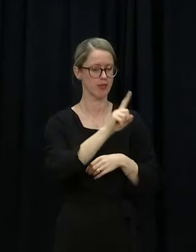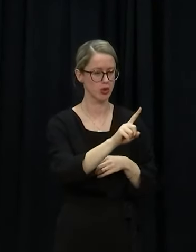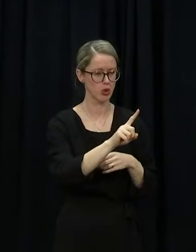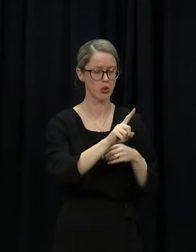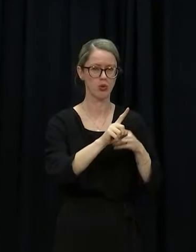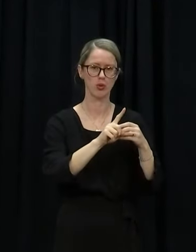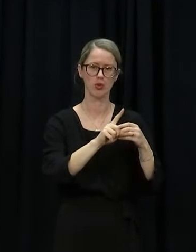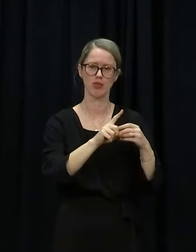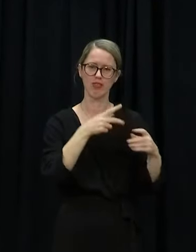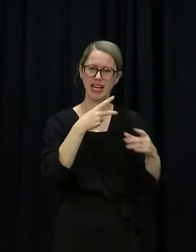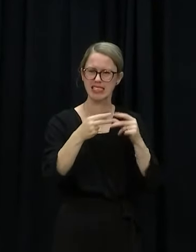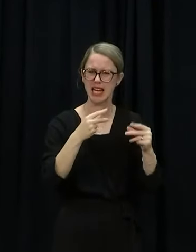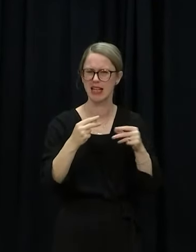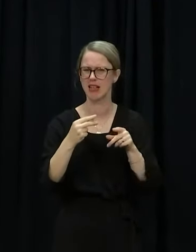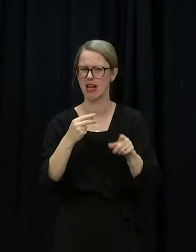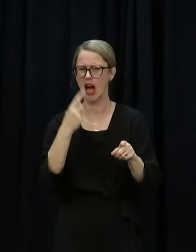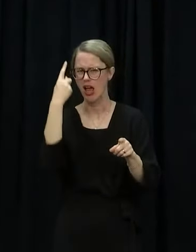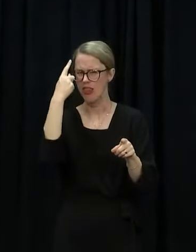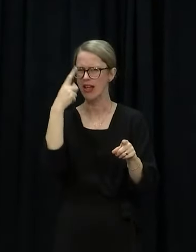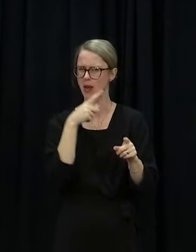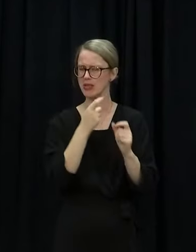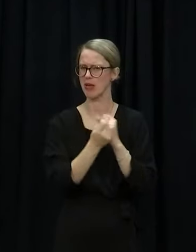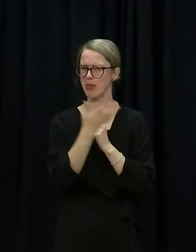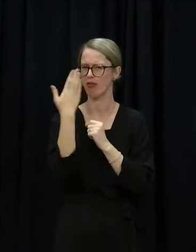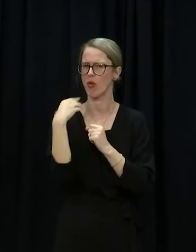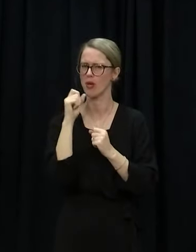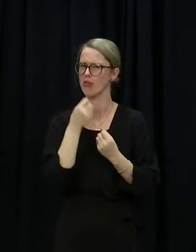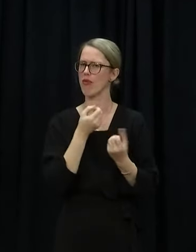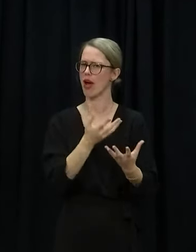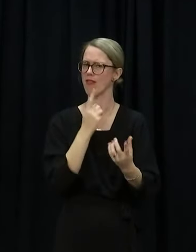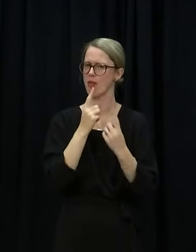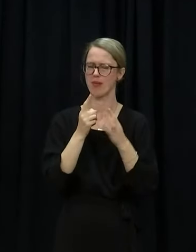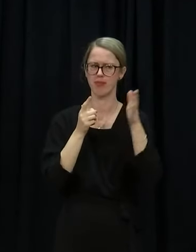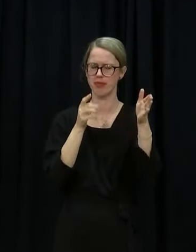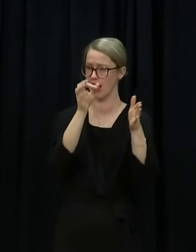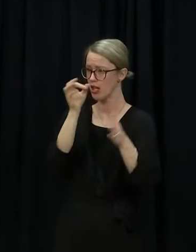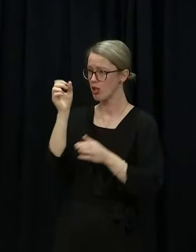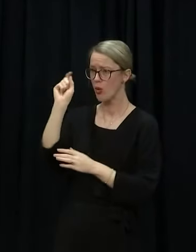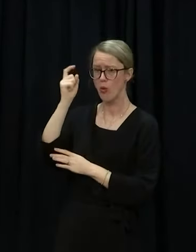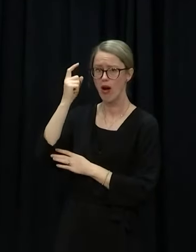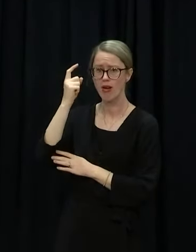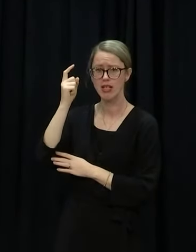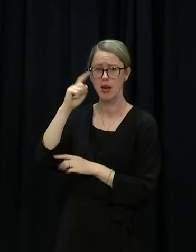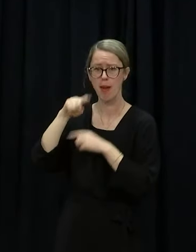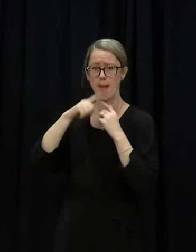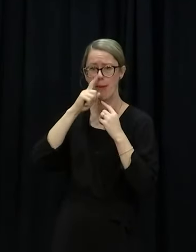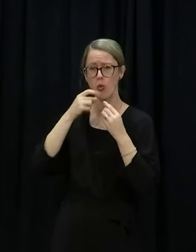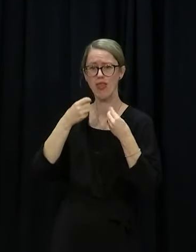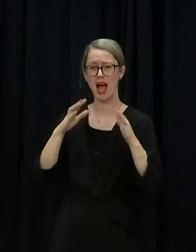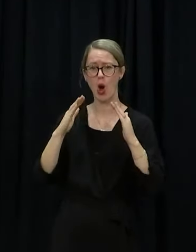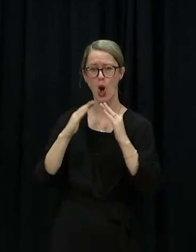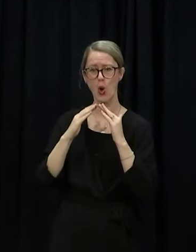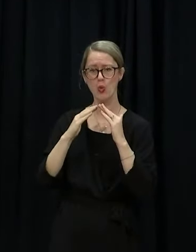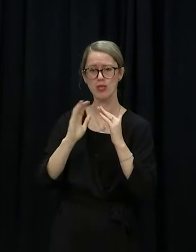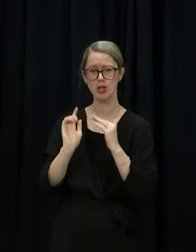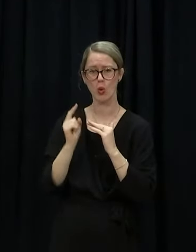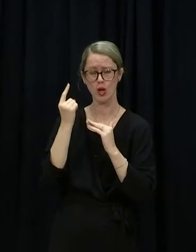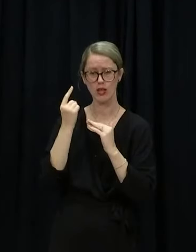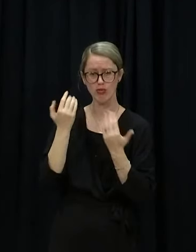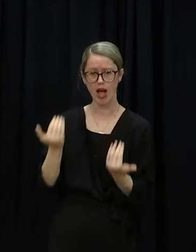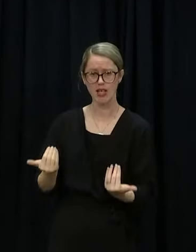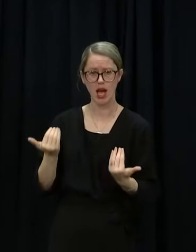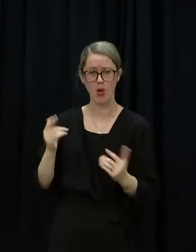being vaccinated, and I believe we were utilising them in some way, but I will come back to you. Do you have any concerns around the homeless community in Auckland right